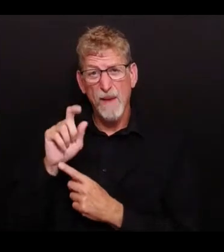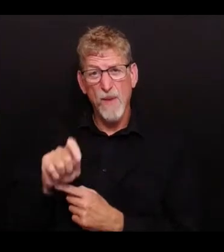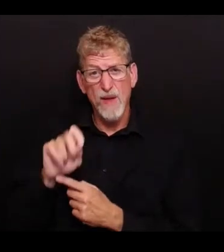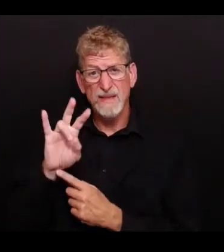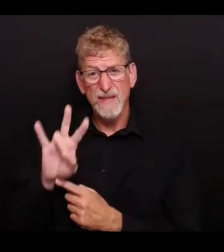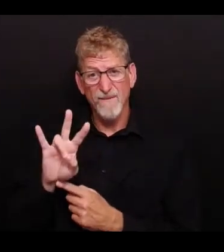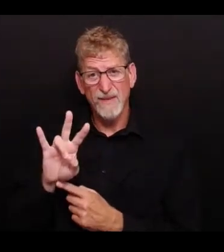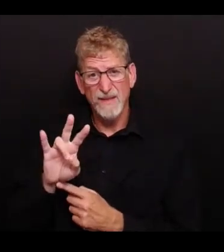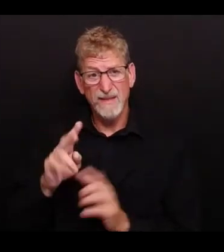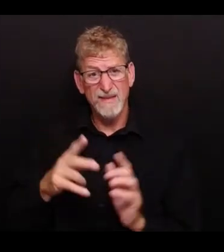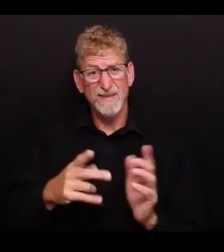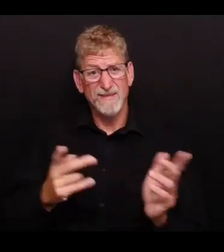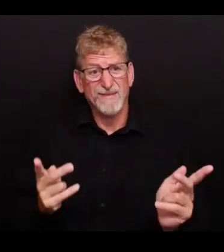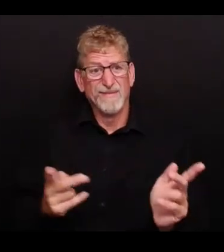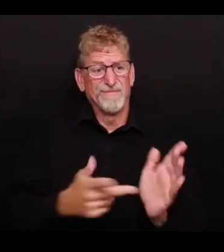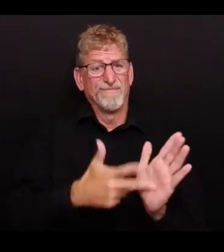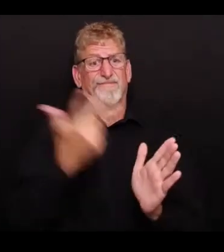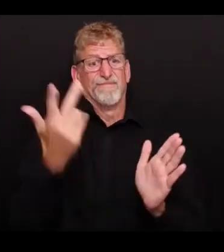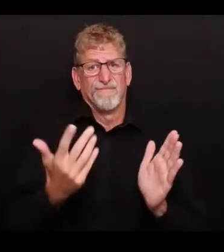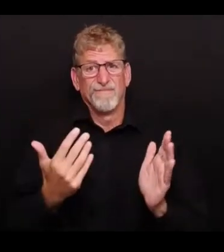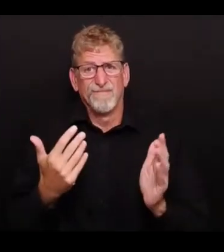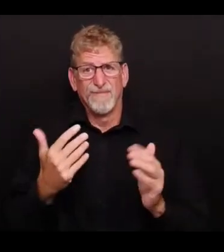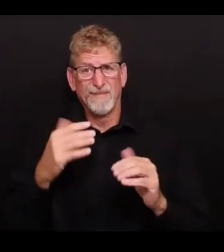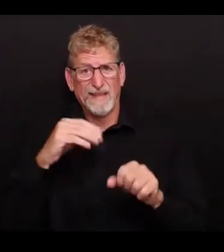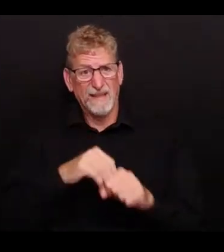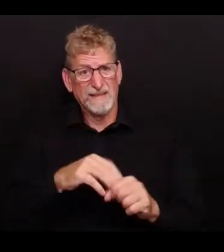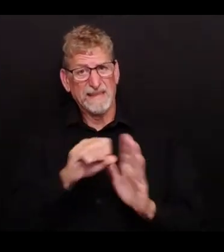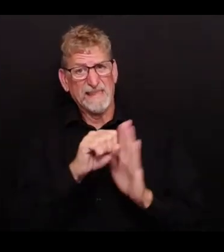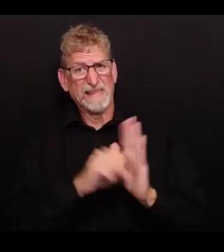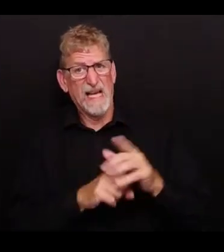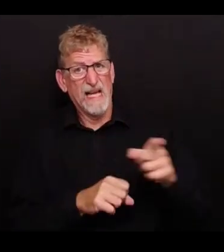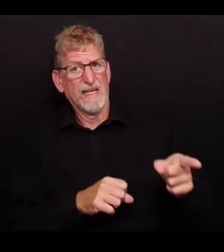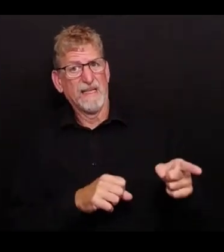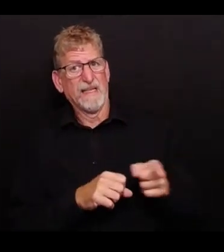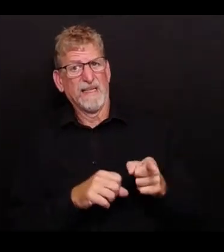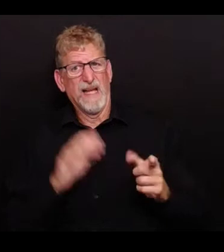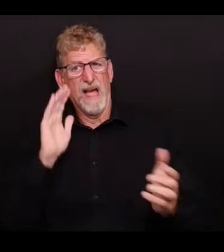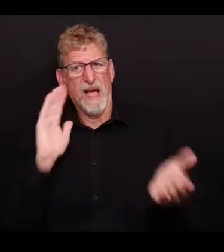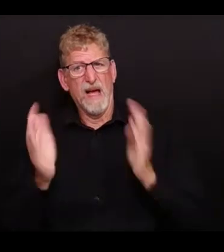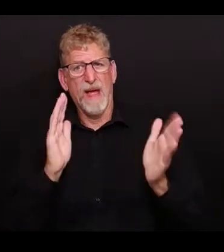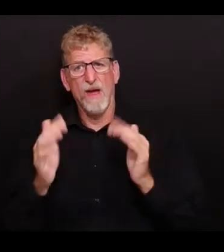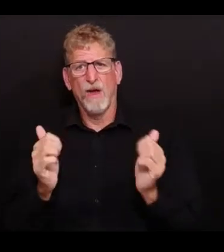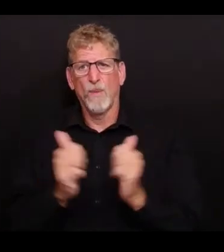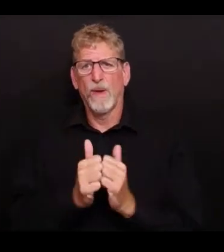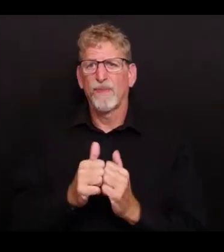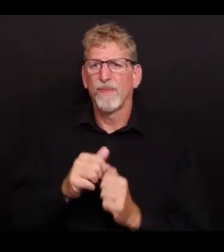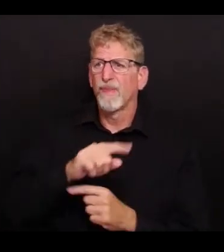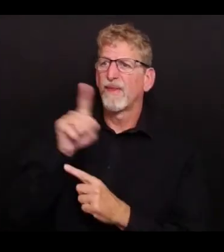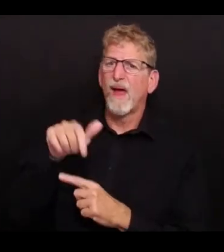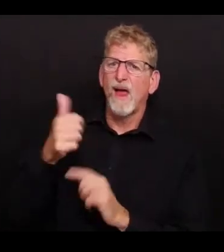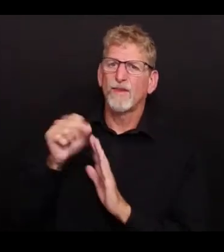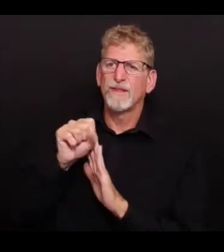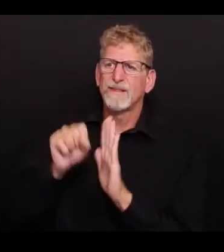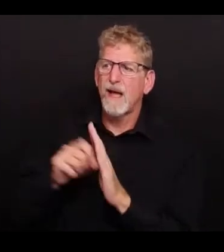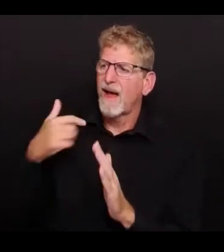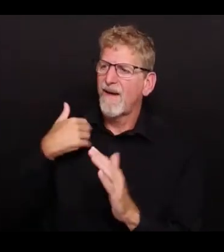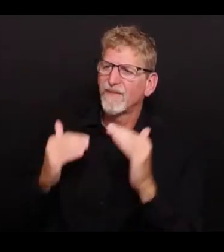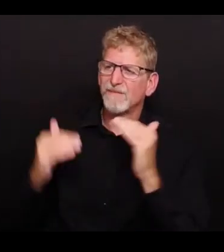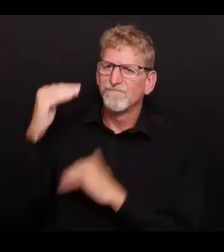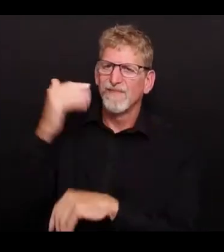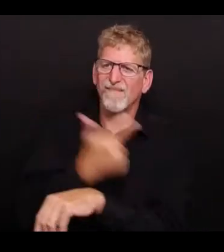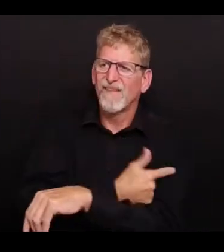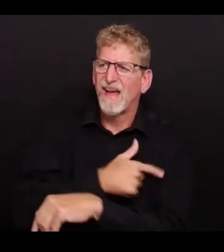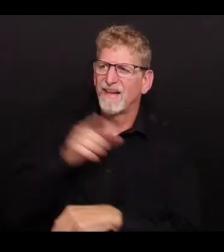the highest vaccination coverage, respectively. These data absolutely indicate that the decisions of others in